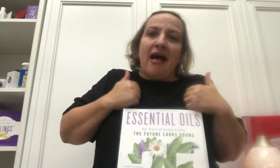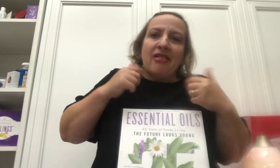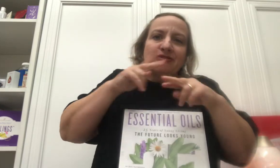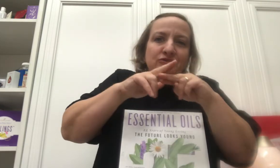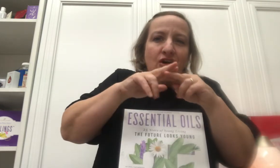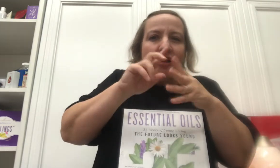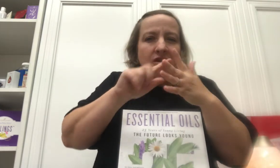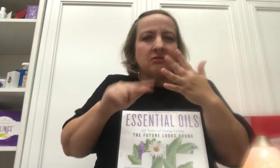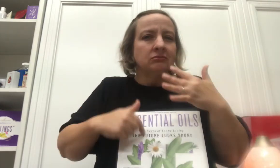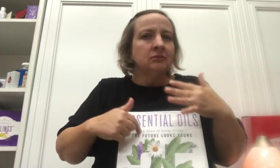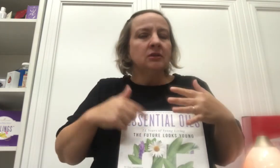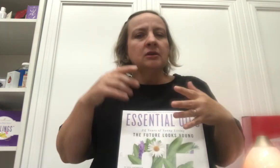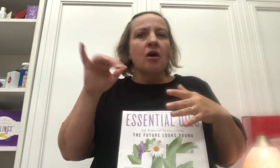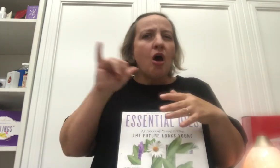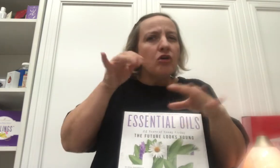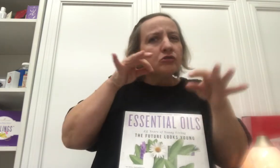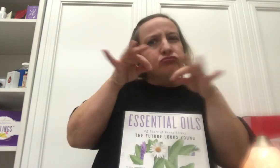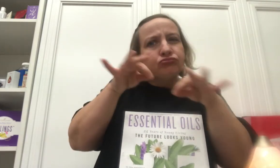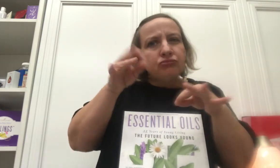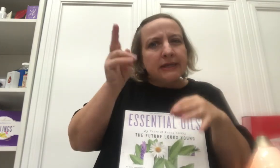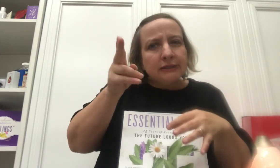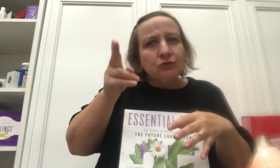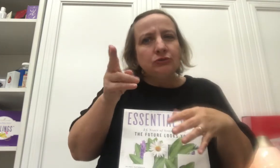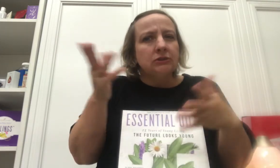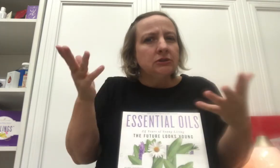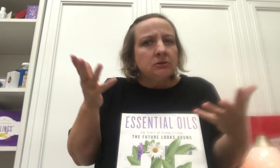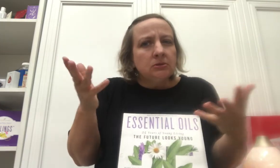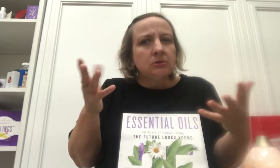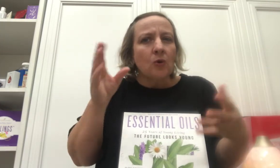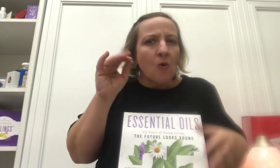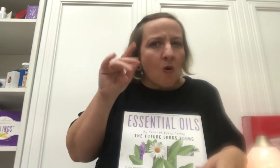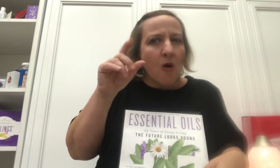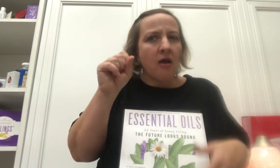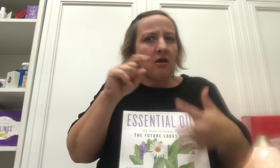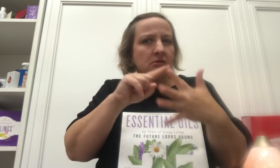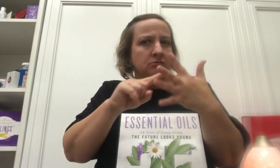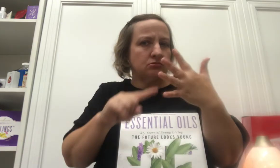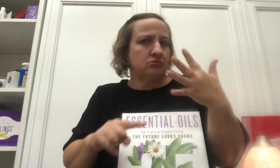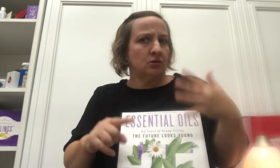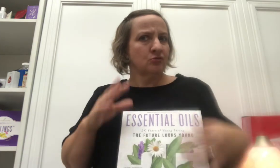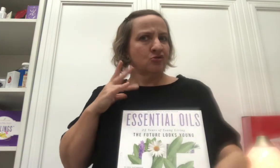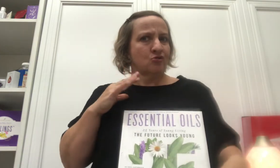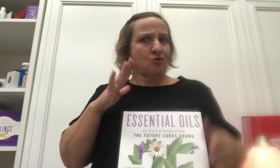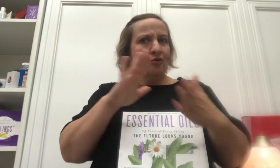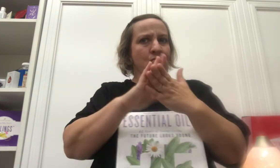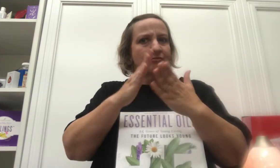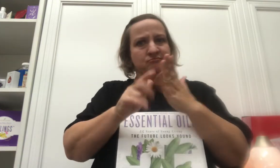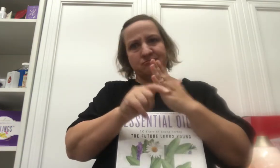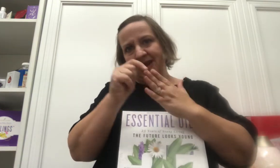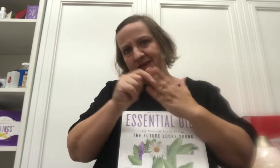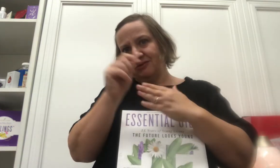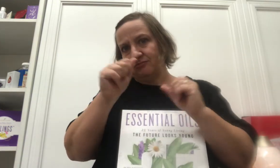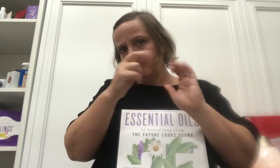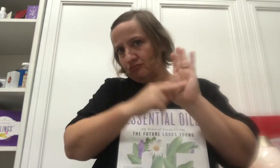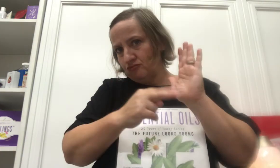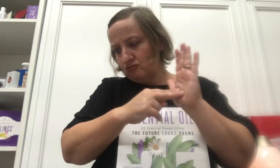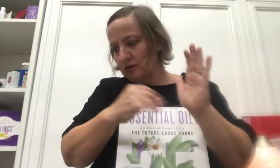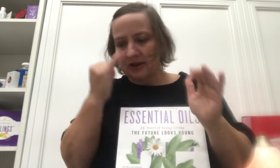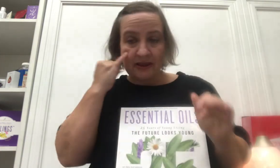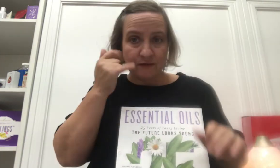making different DIY recipes like bath salts and things. It might explain the history of the oils. There's just a bunch of different information in